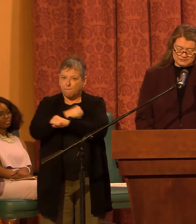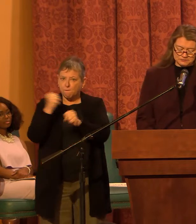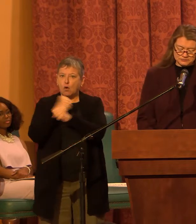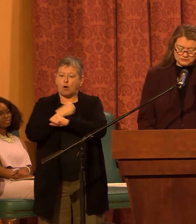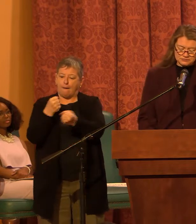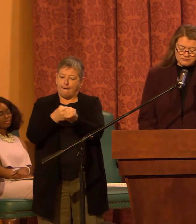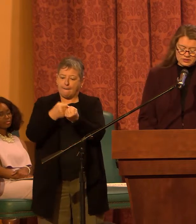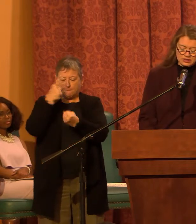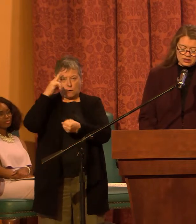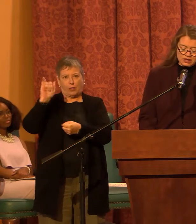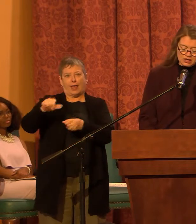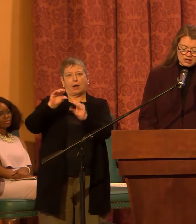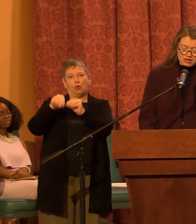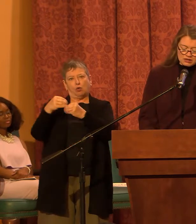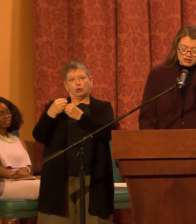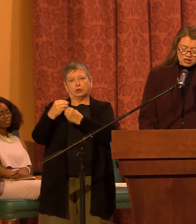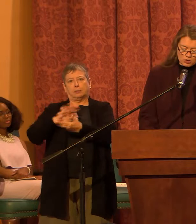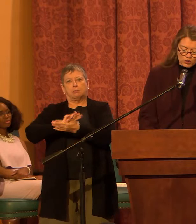is today.